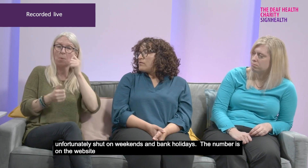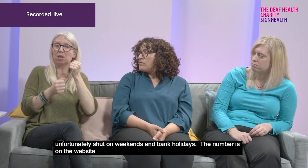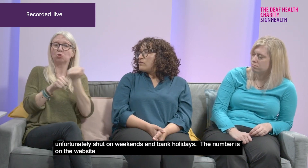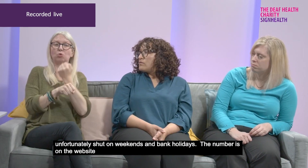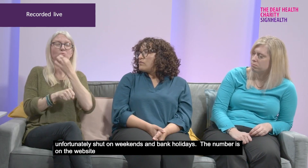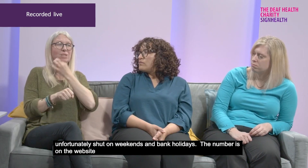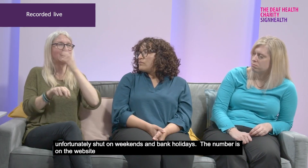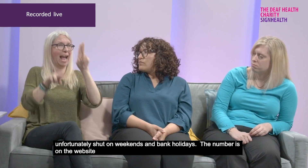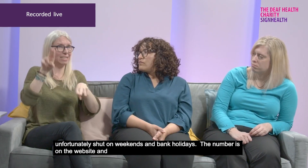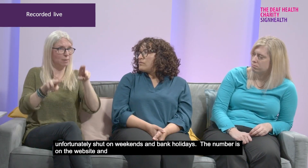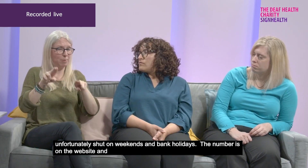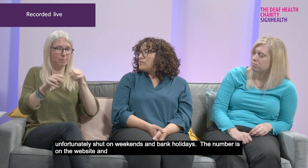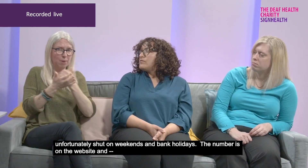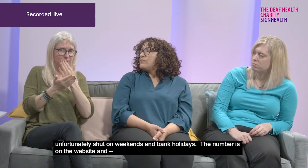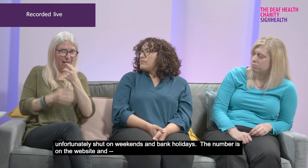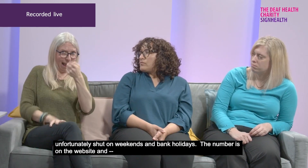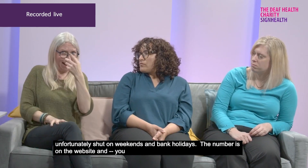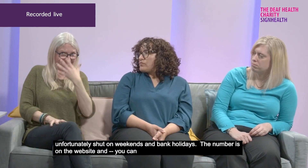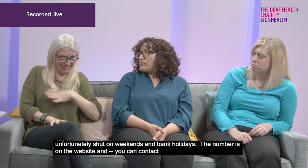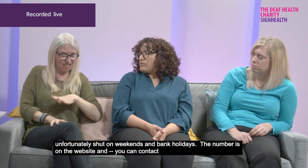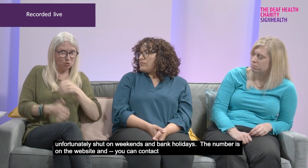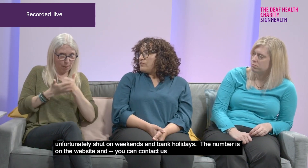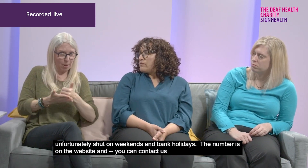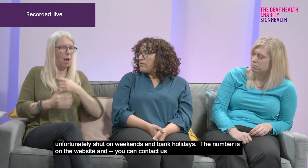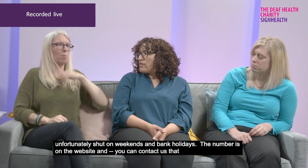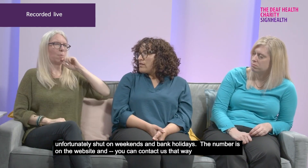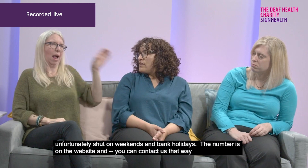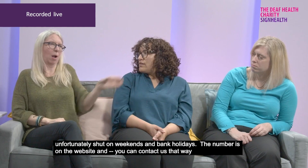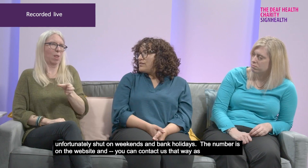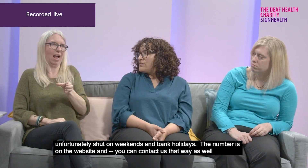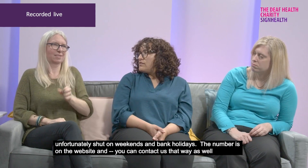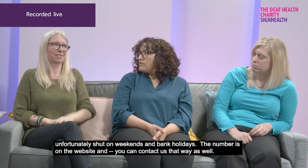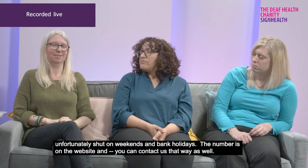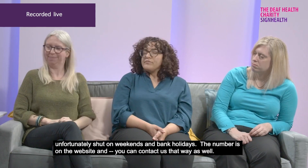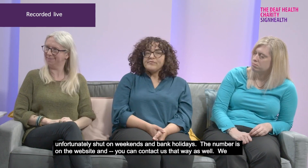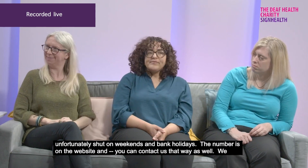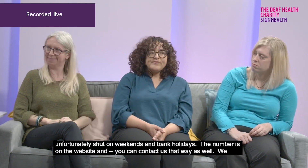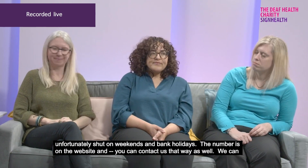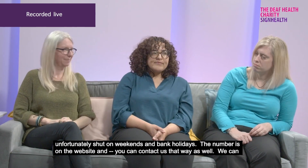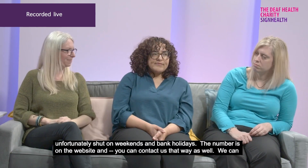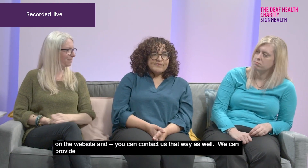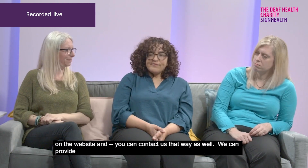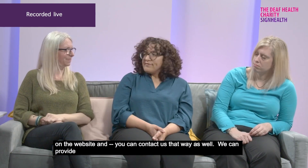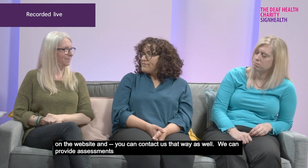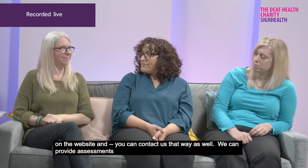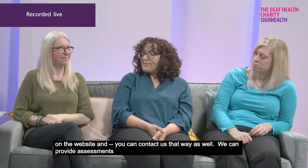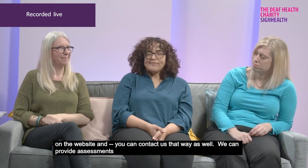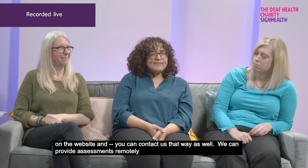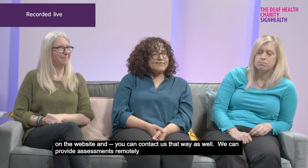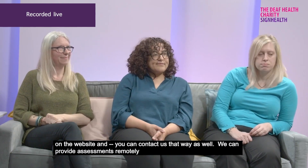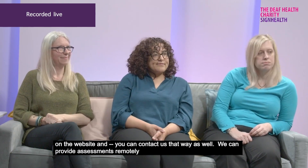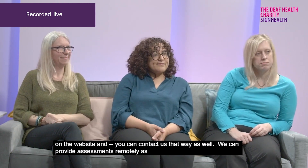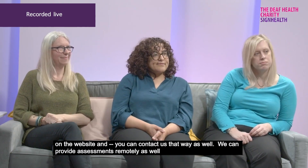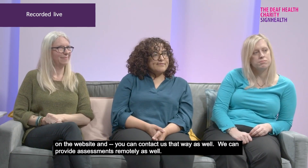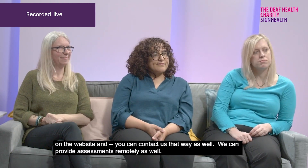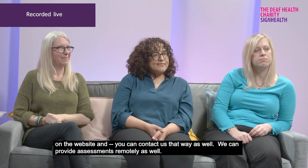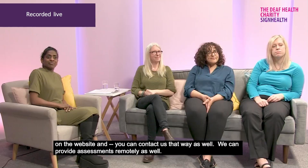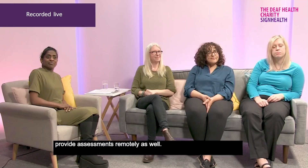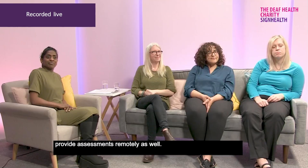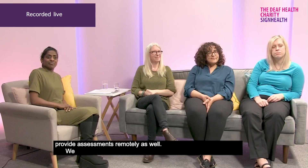way as well. We provide Zoom, WhatsApp, remote calls. We can provide assessments remotely as well. We